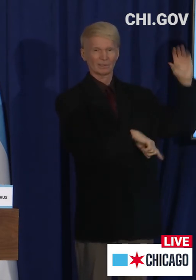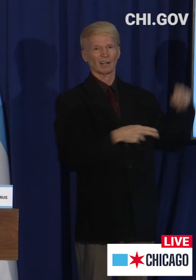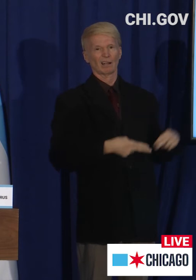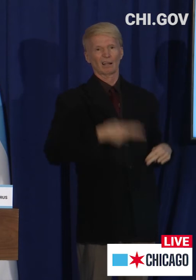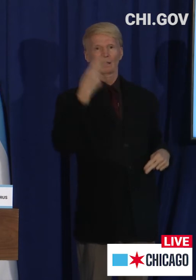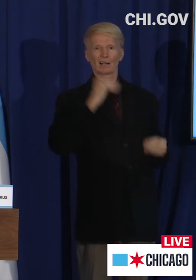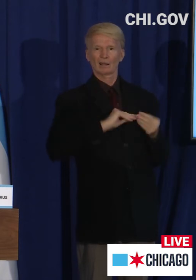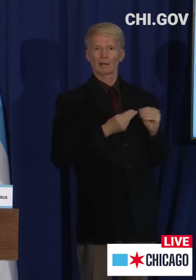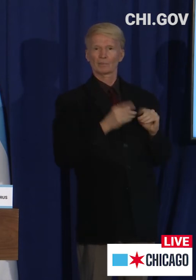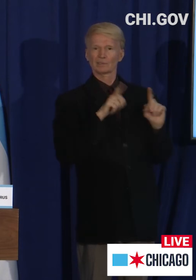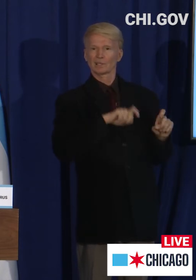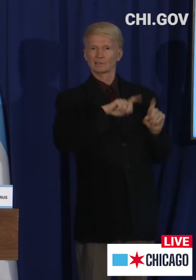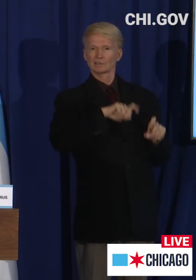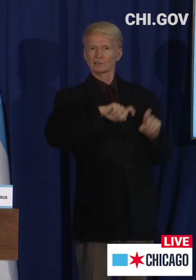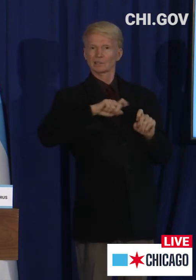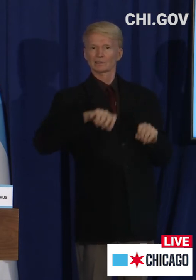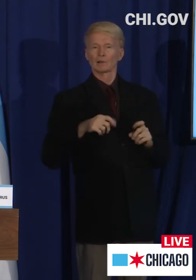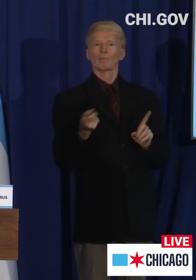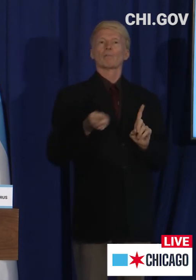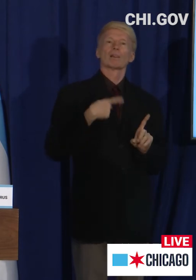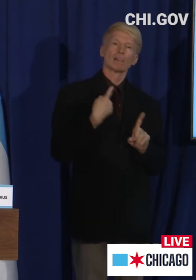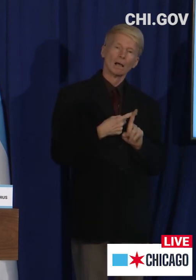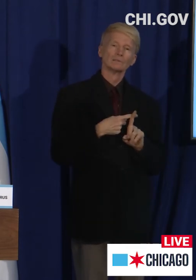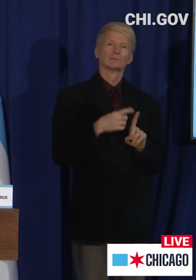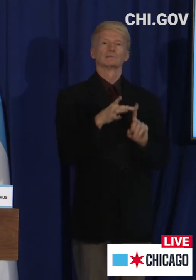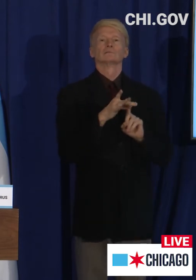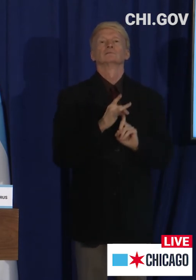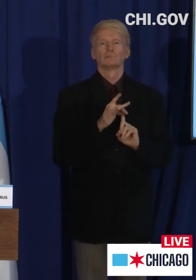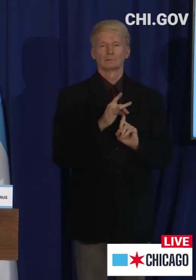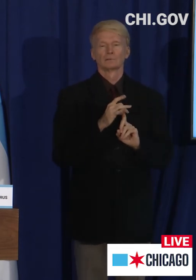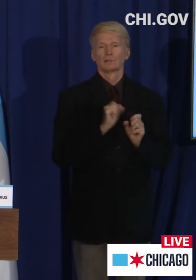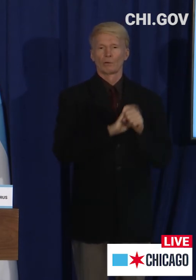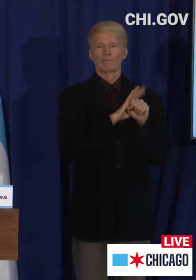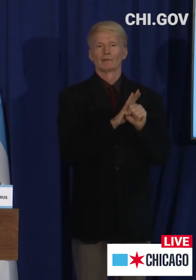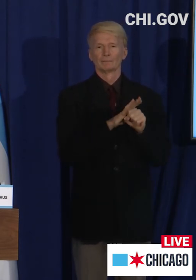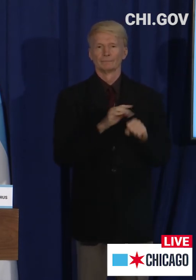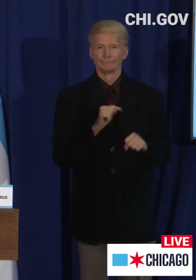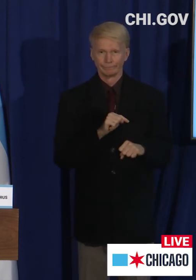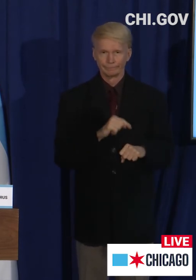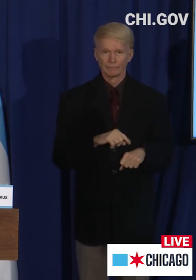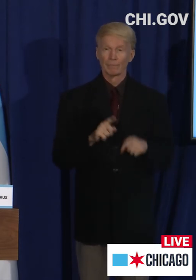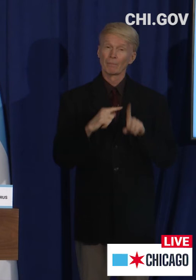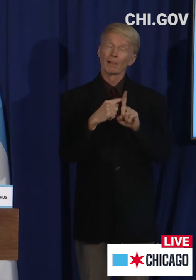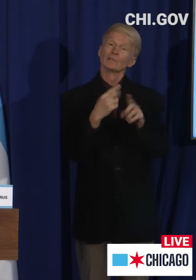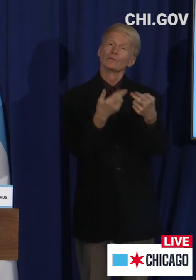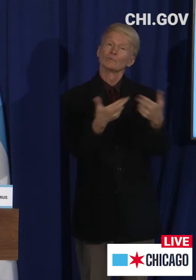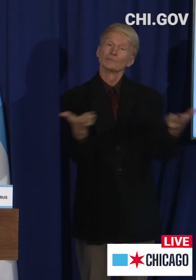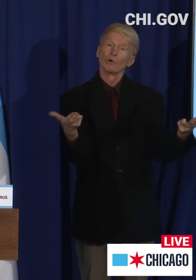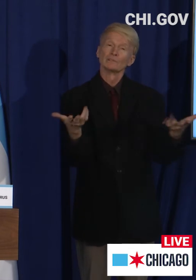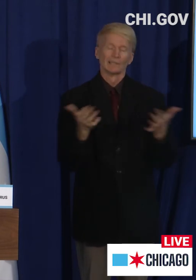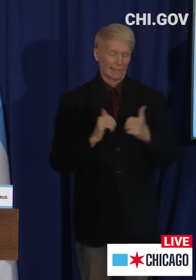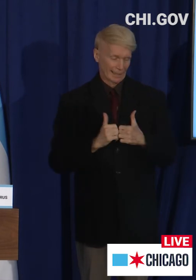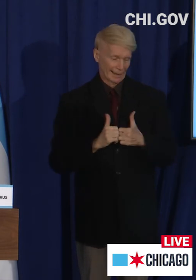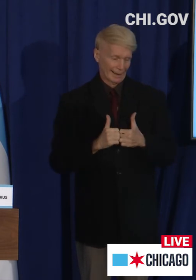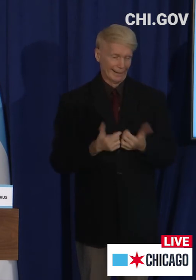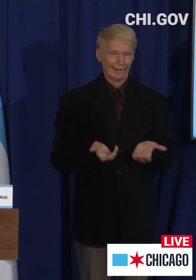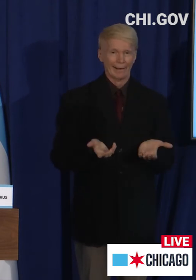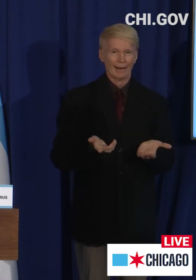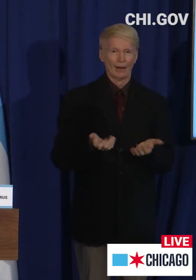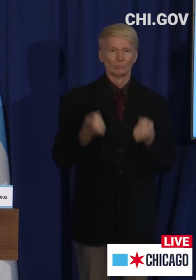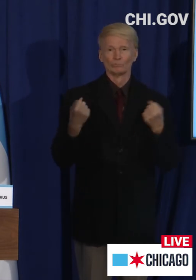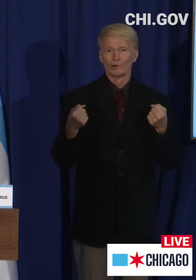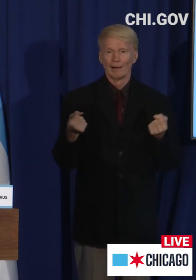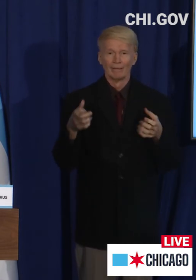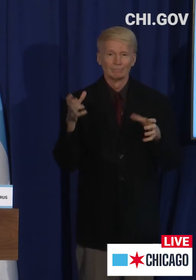is. Certainly, we've been working to push resources hard to that area, whether that's testing resources, both the static sites and the mobile